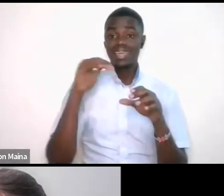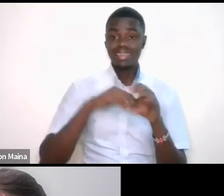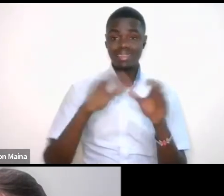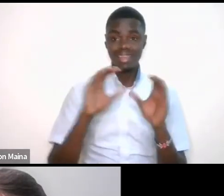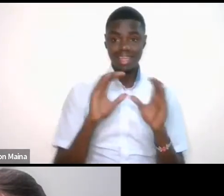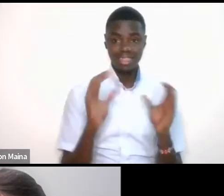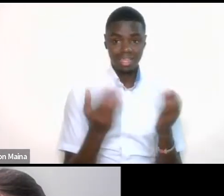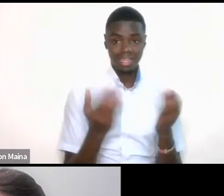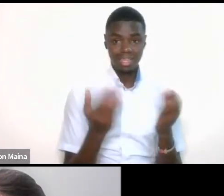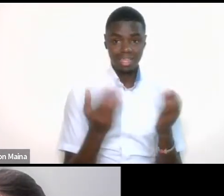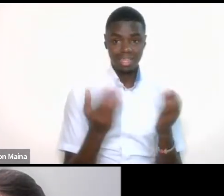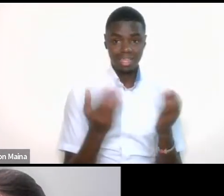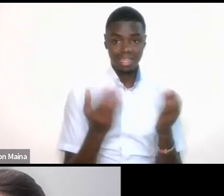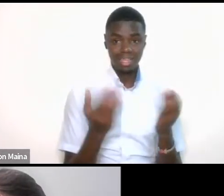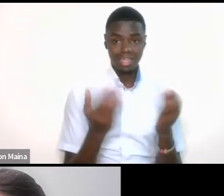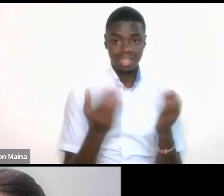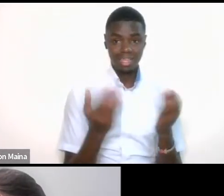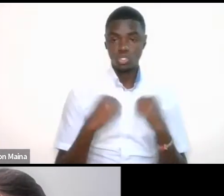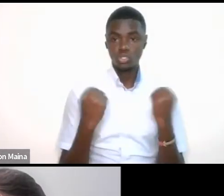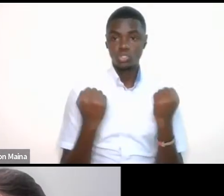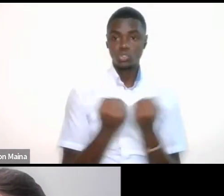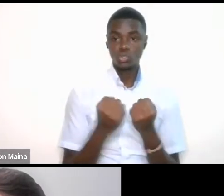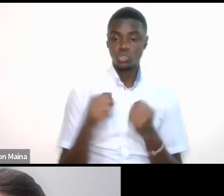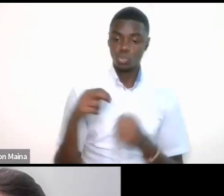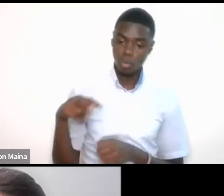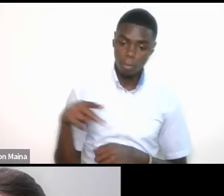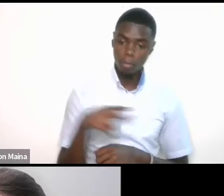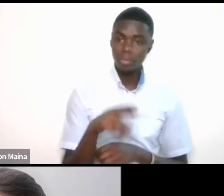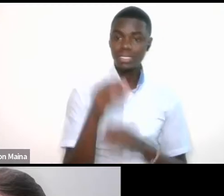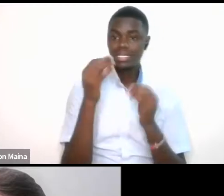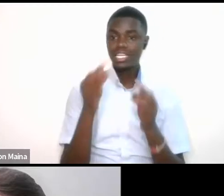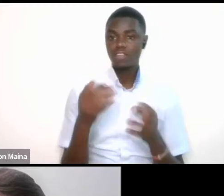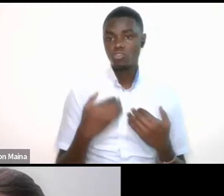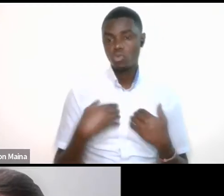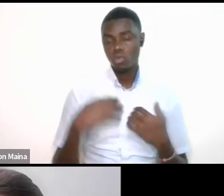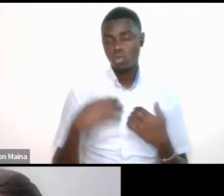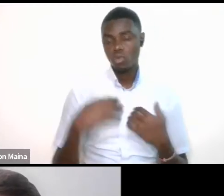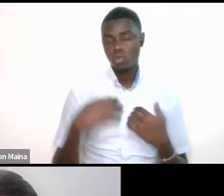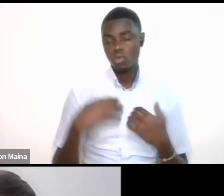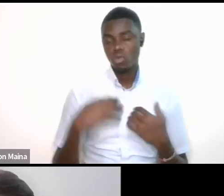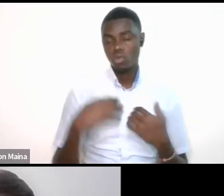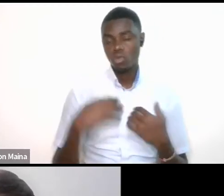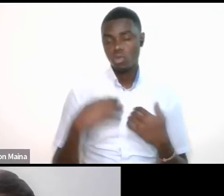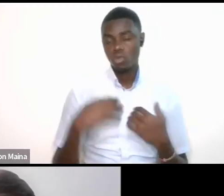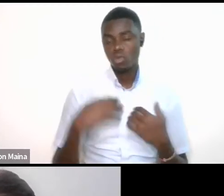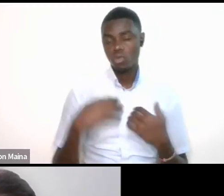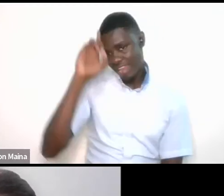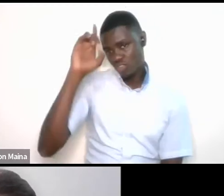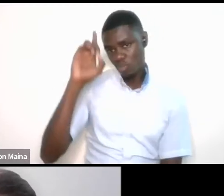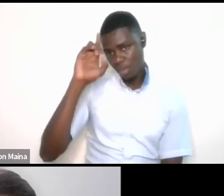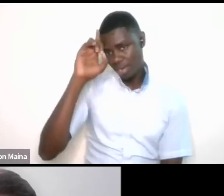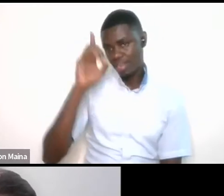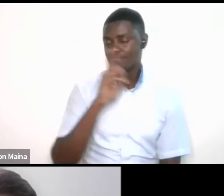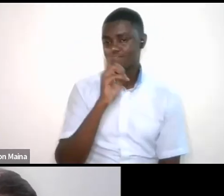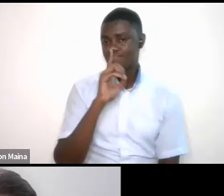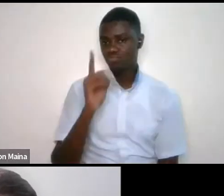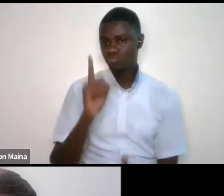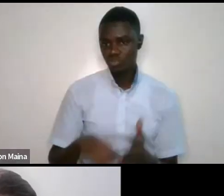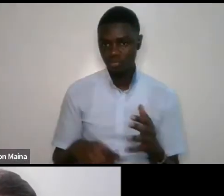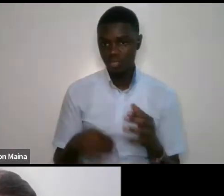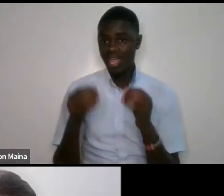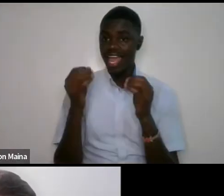mobility if you have education. Nelson Mandela said that if